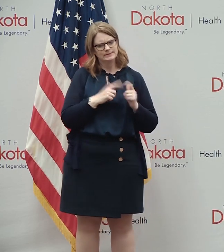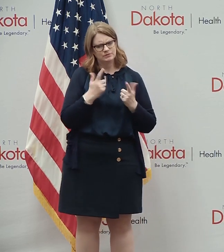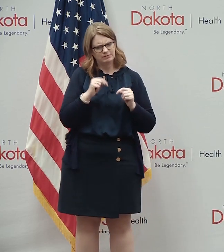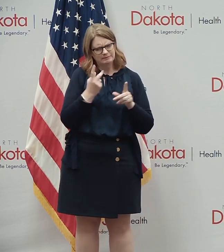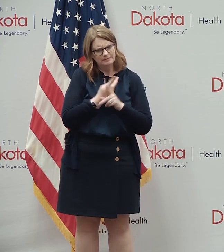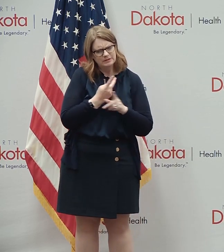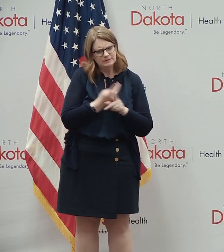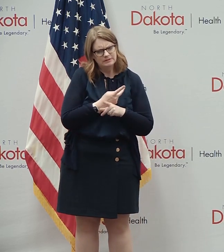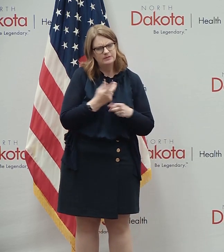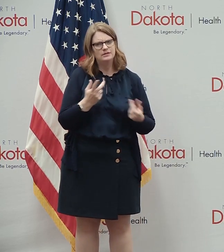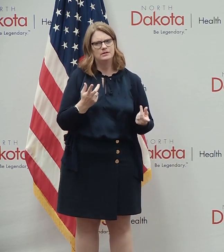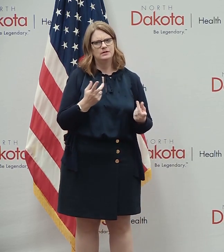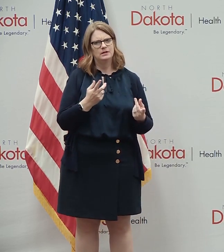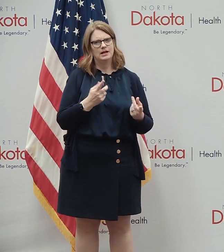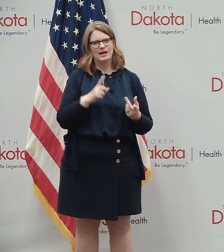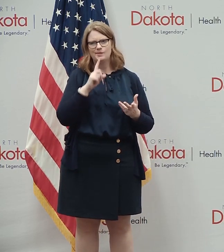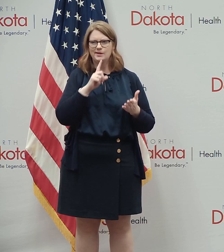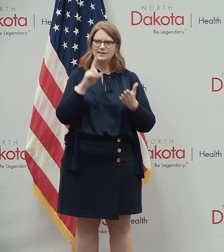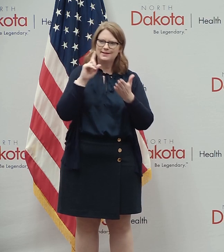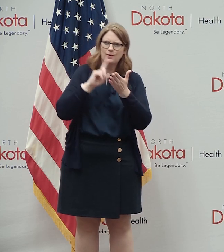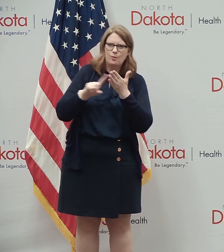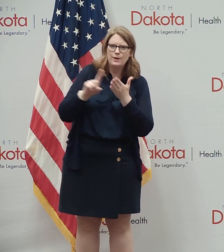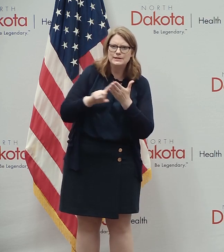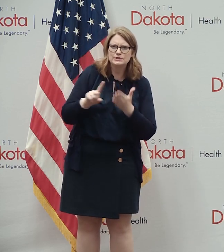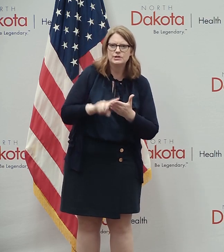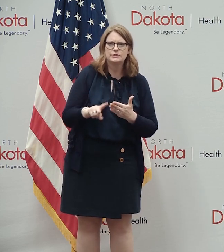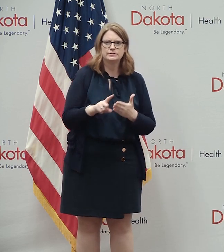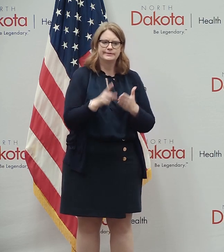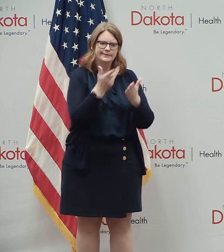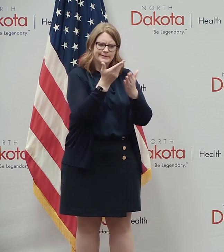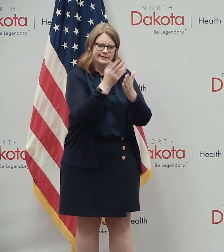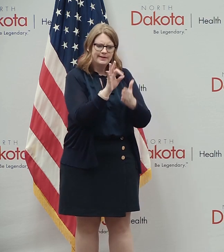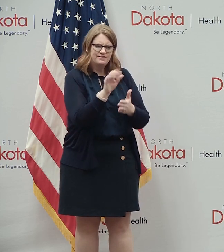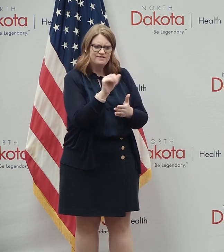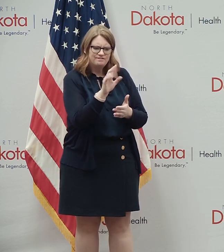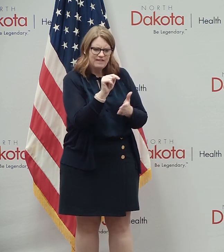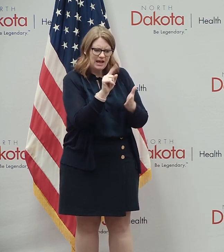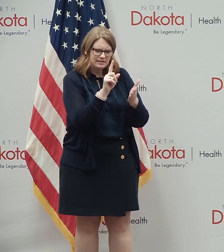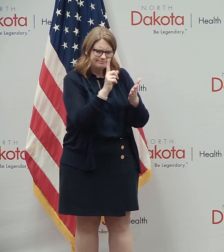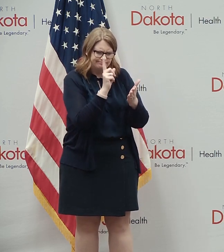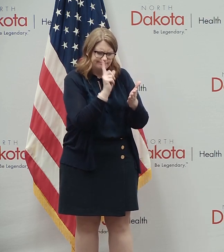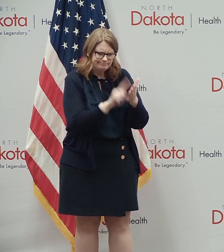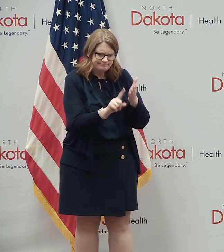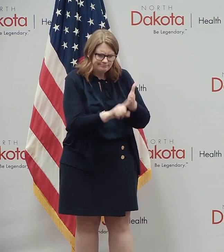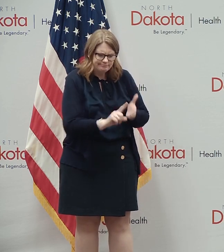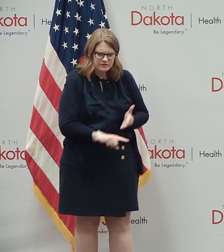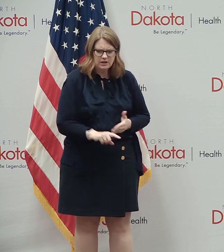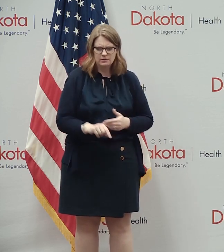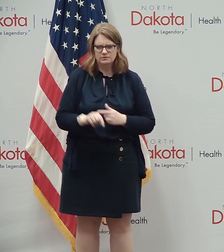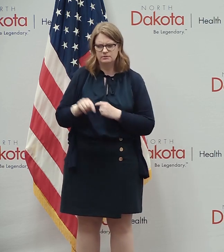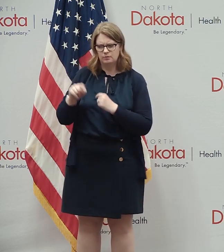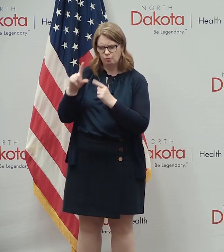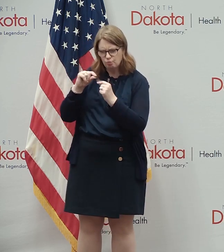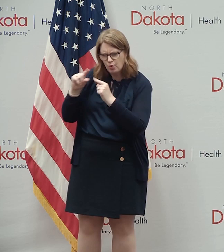answers, and all of this research and fact check, whether it's chasing down rumors, but making sure that, again, North